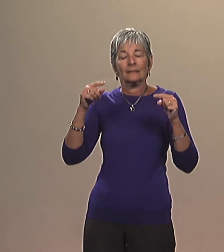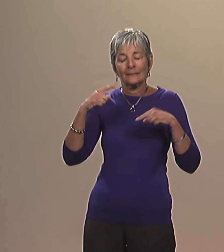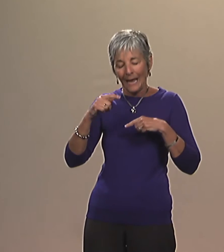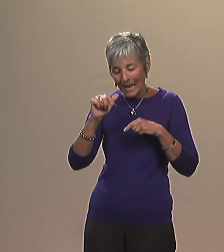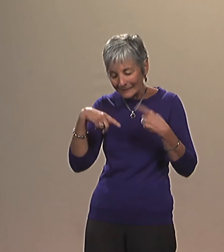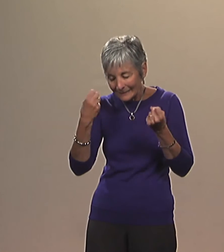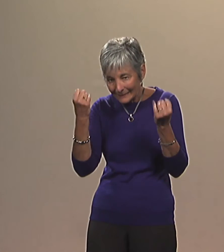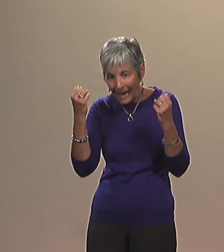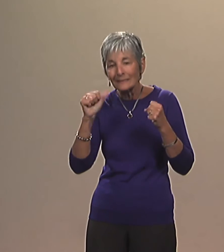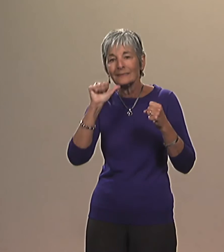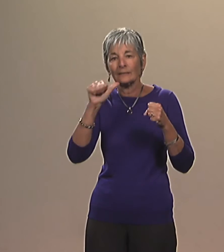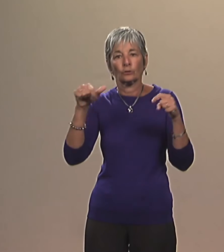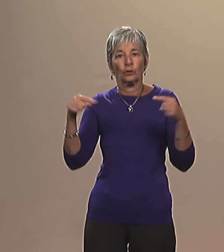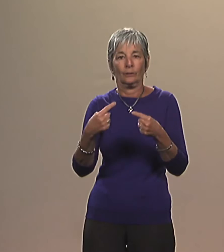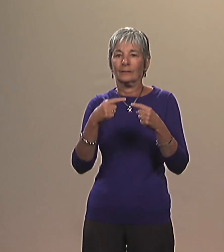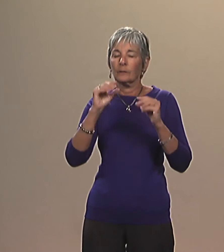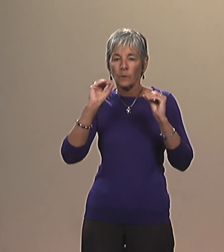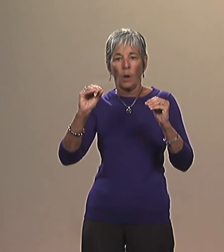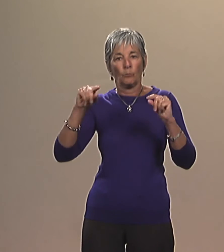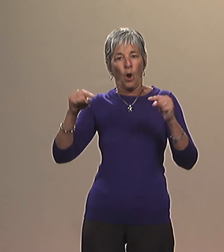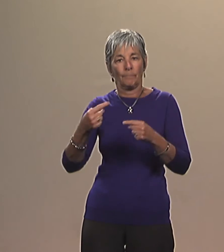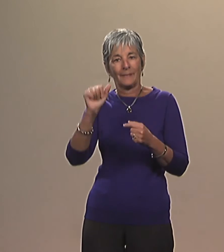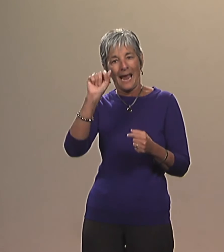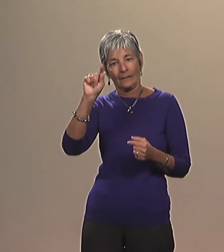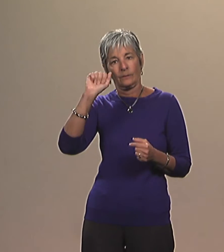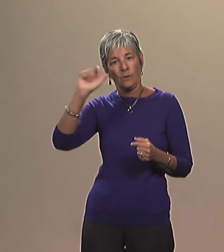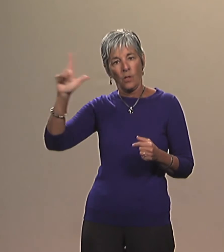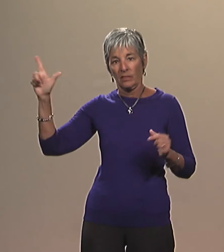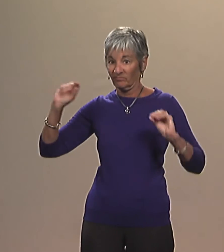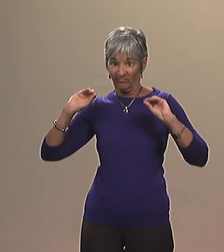Signing does not harm. It does no harm at all.